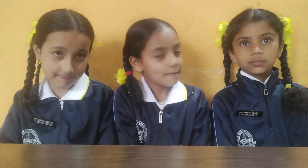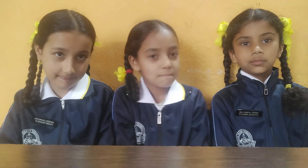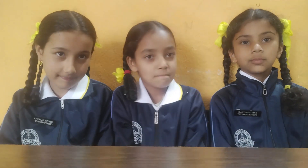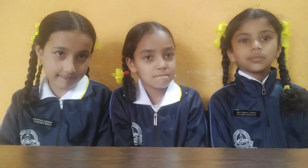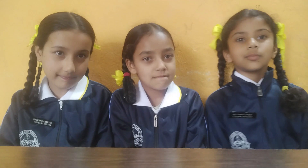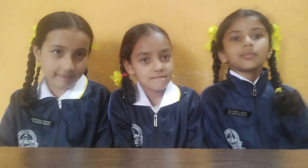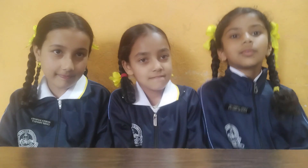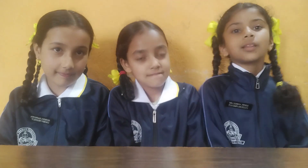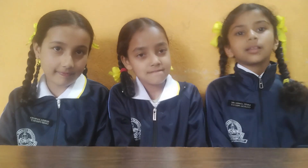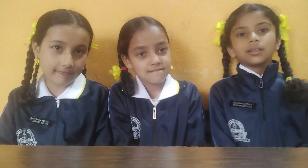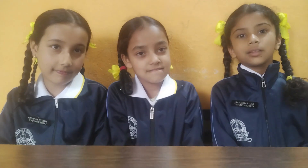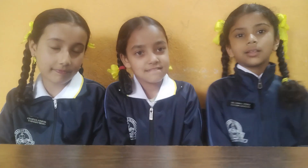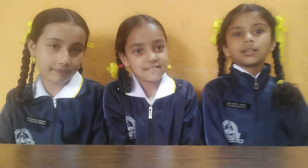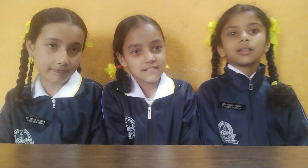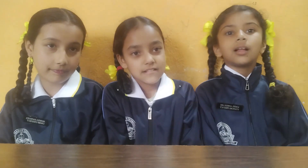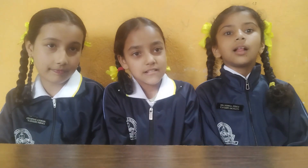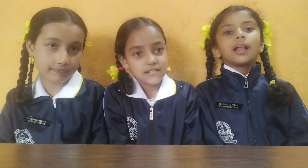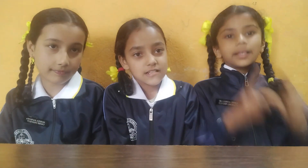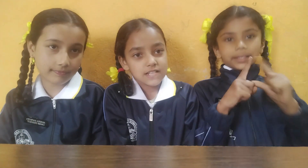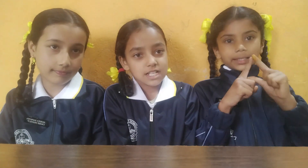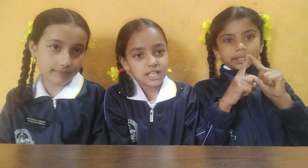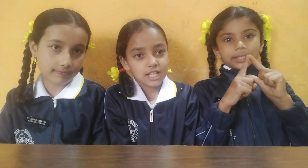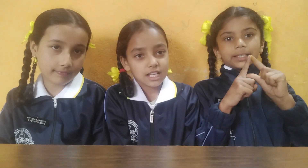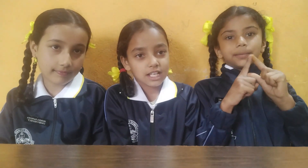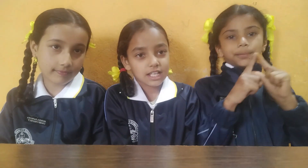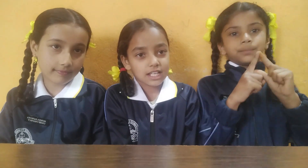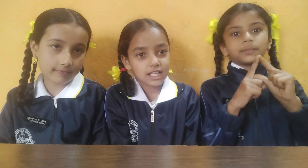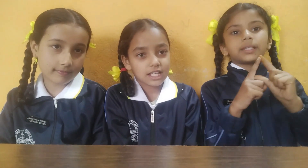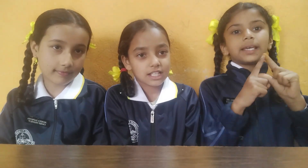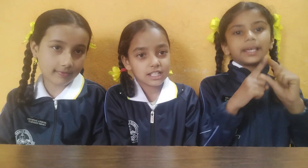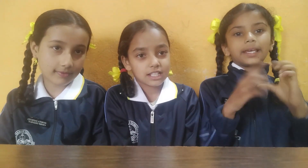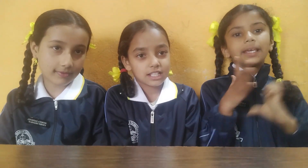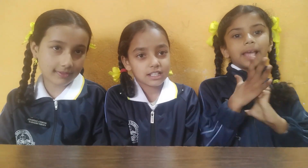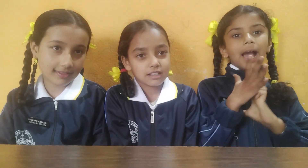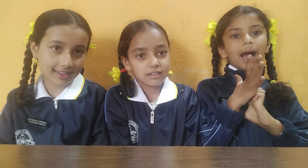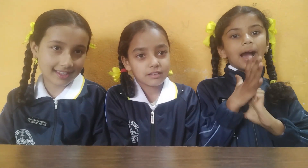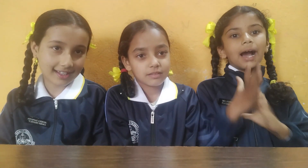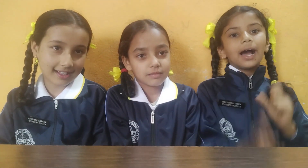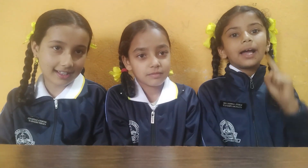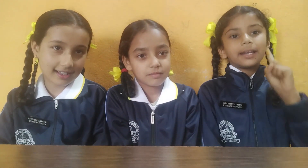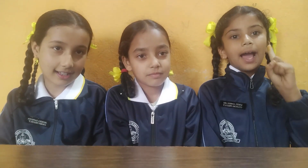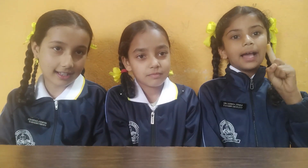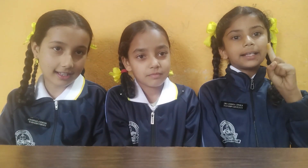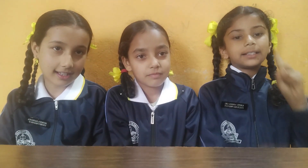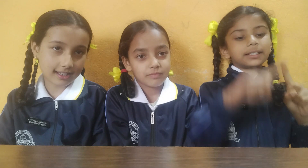okay kriti